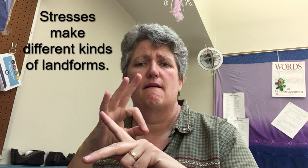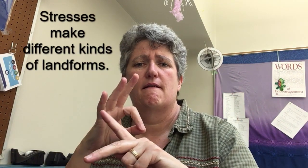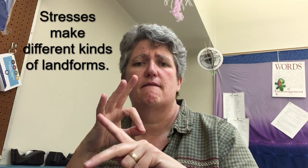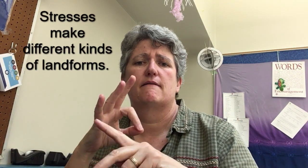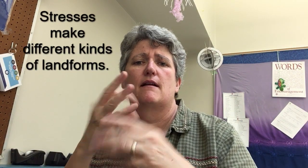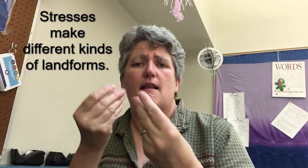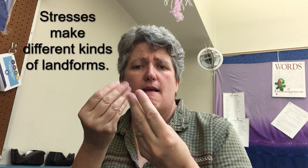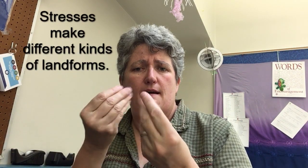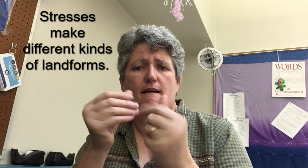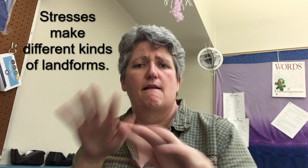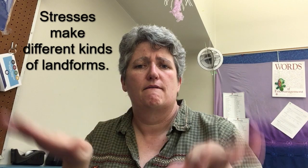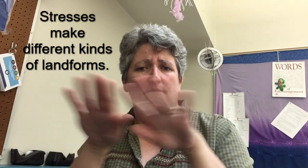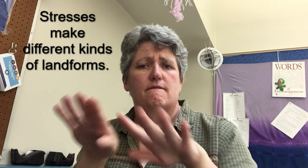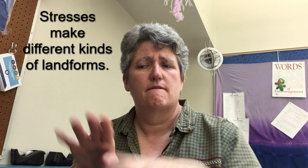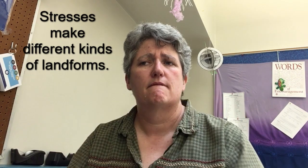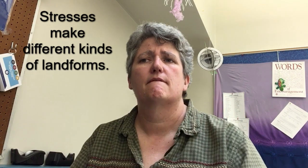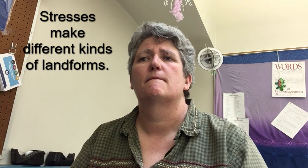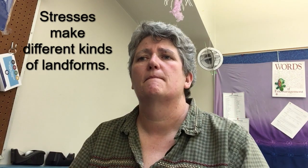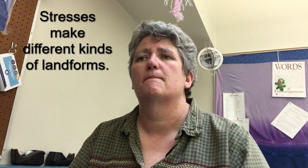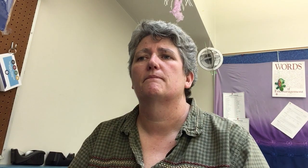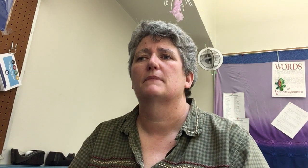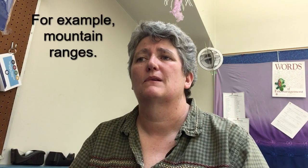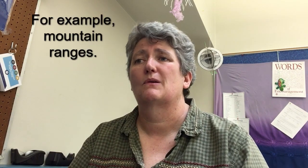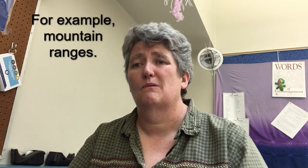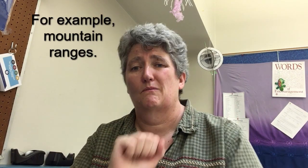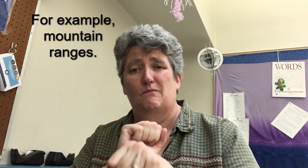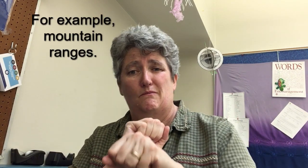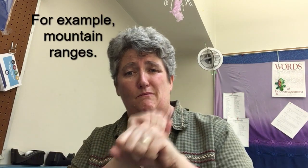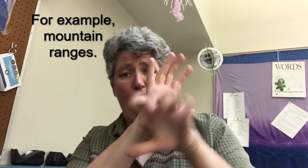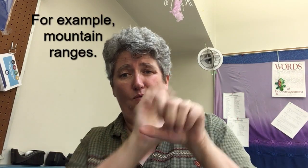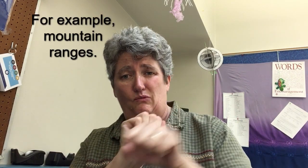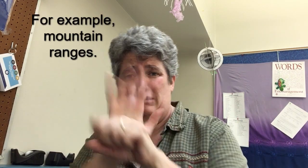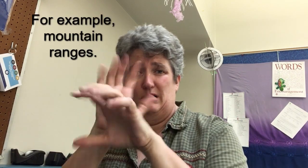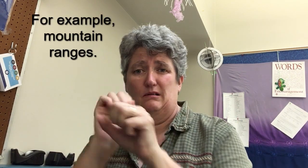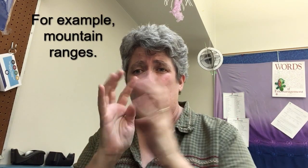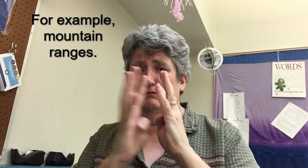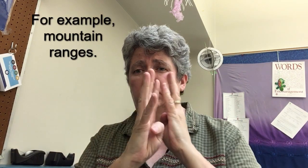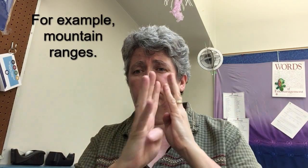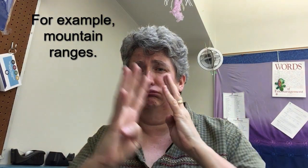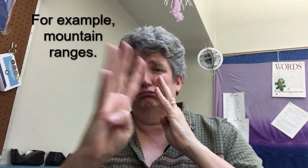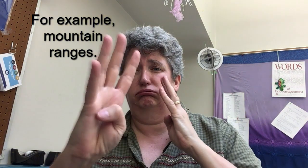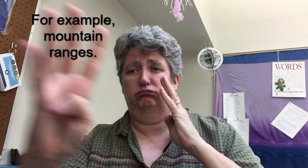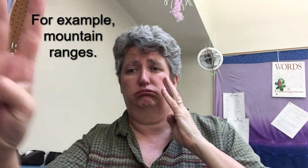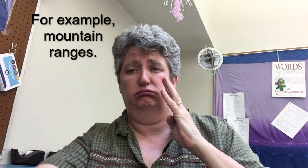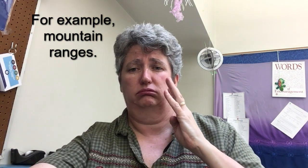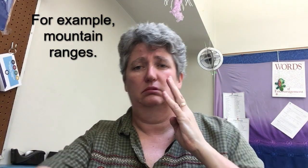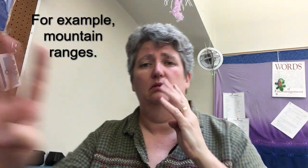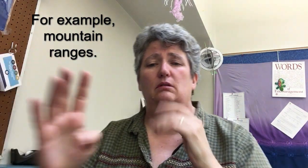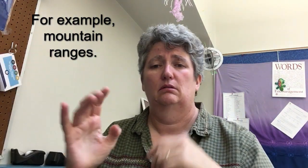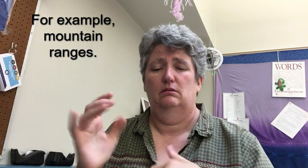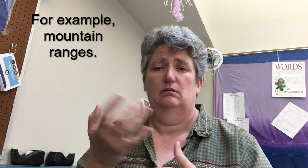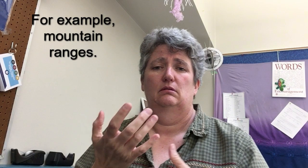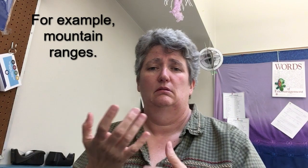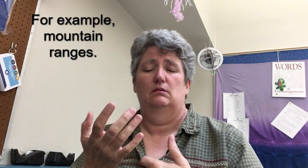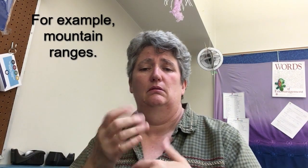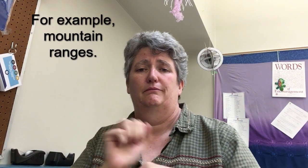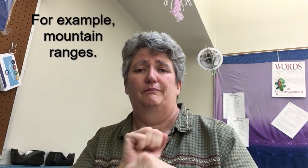of stresses, they make different kinds of landforms. So like mountain ranges,